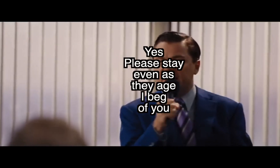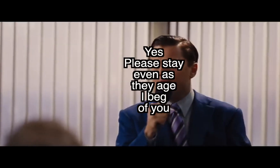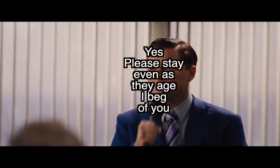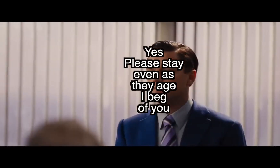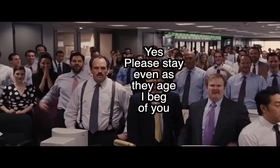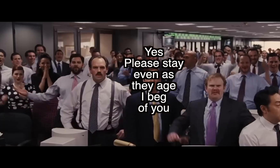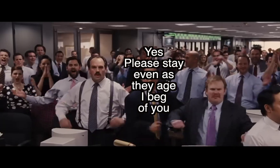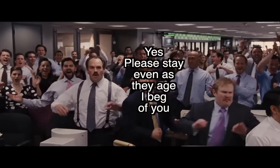leaving!